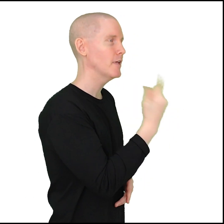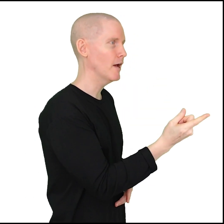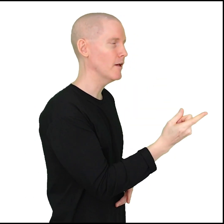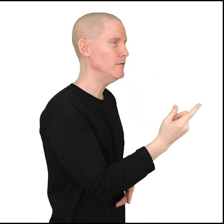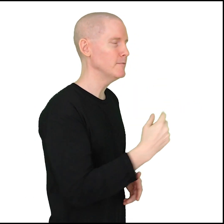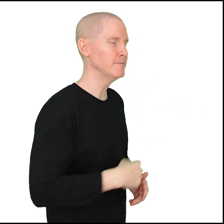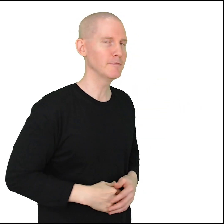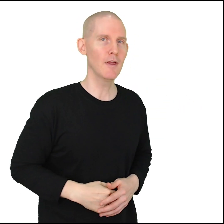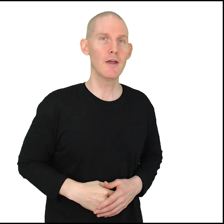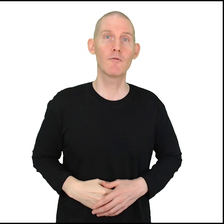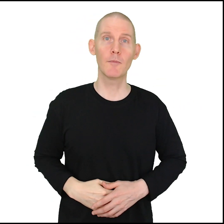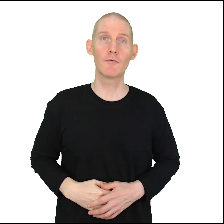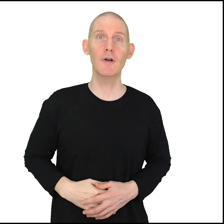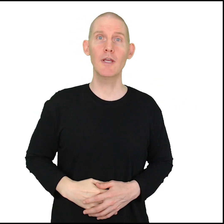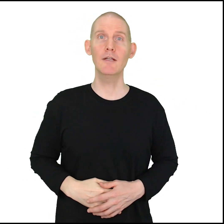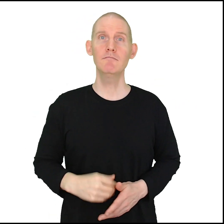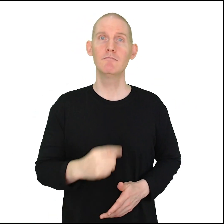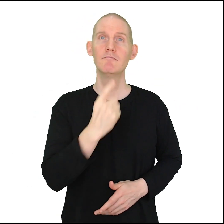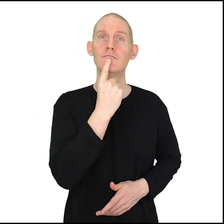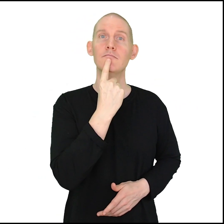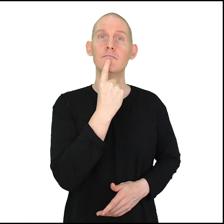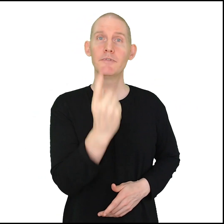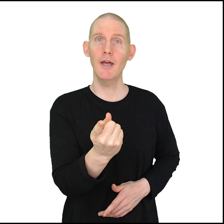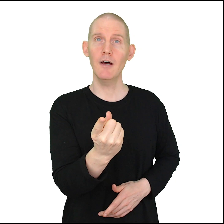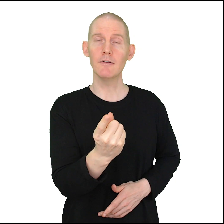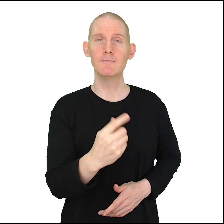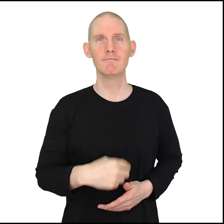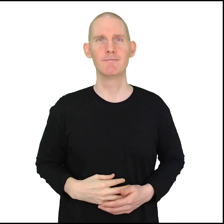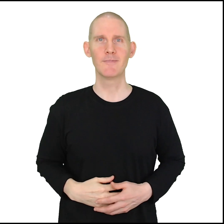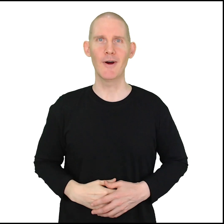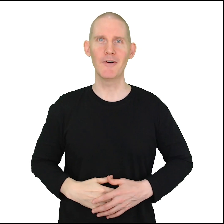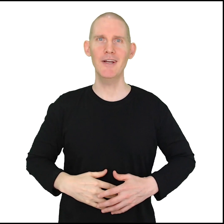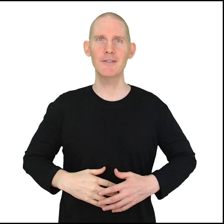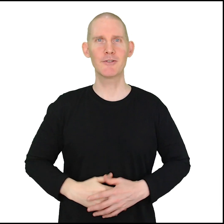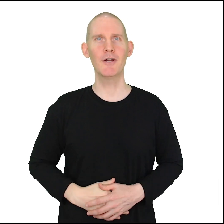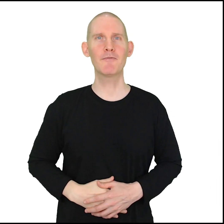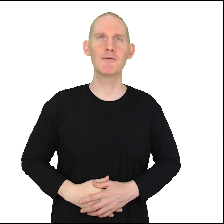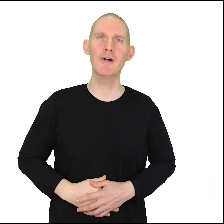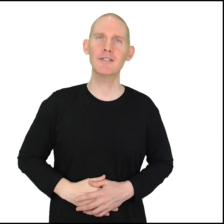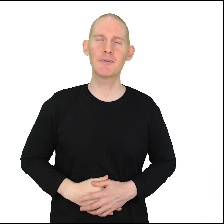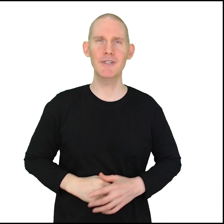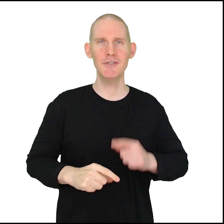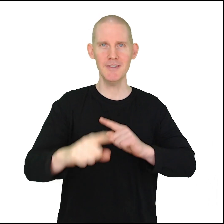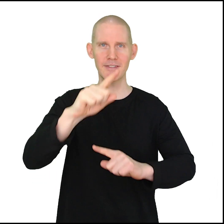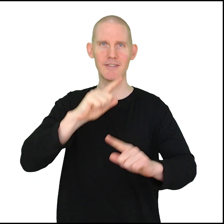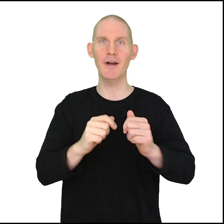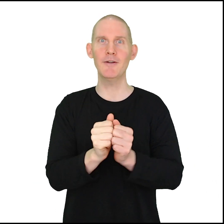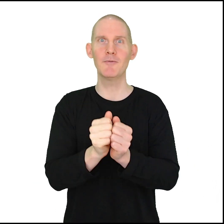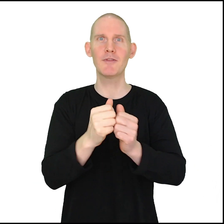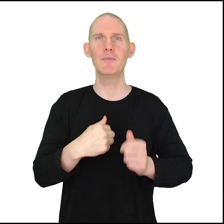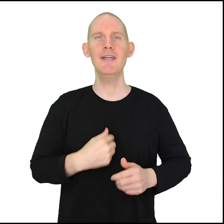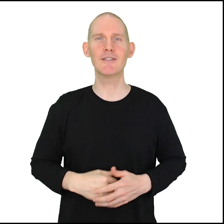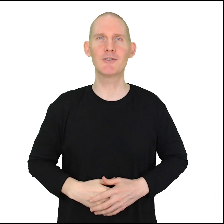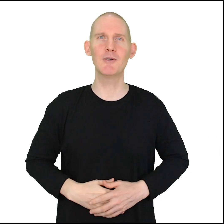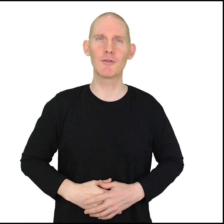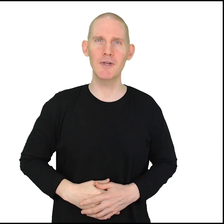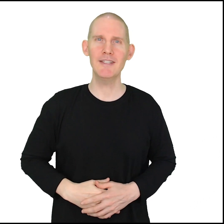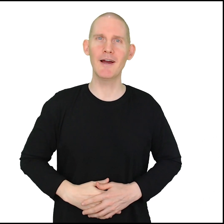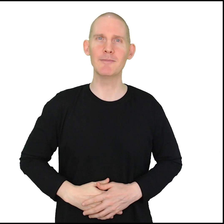Tell. From the front again. Tell. All right, starting from the rest position, sign with me. Let's do it 3 times. Here we